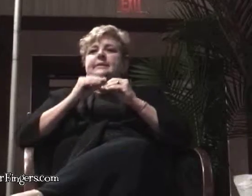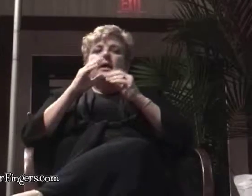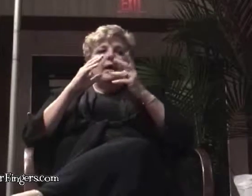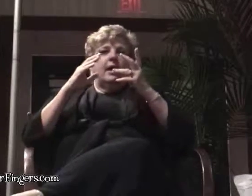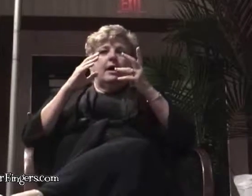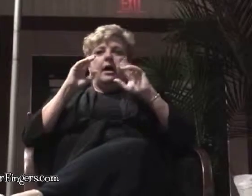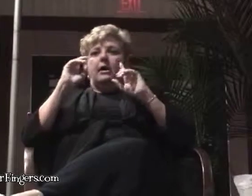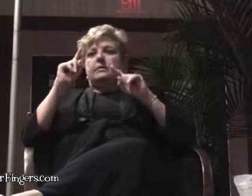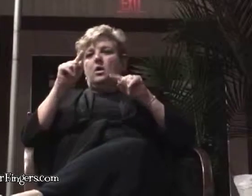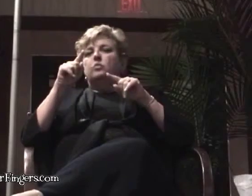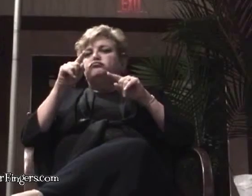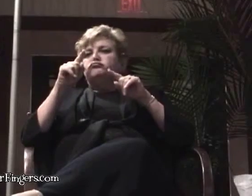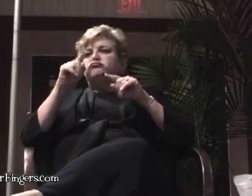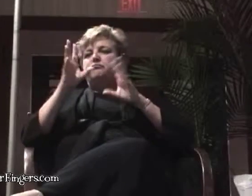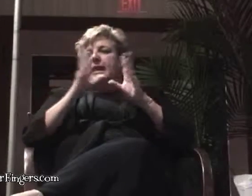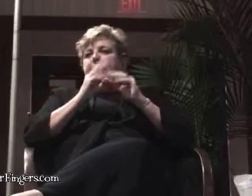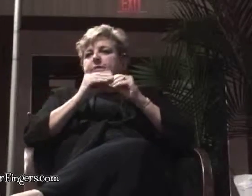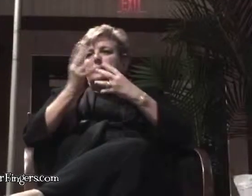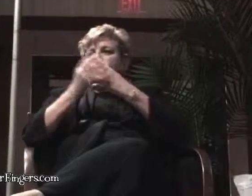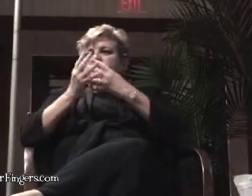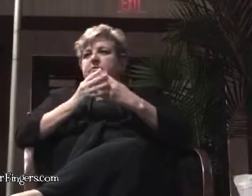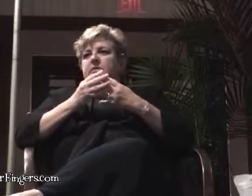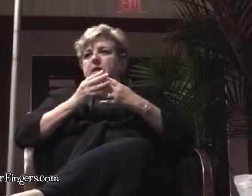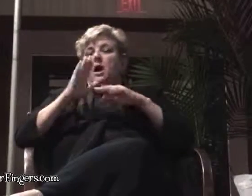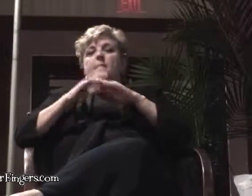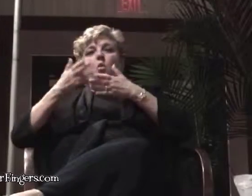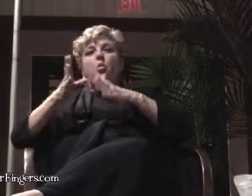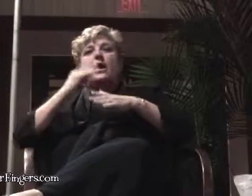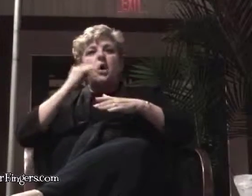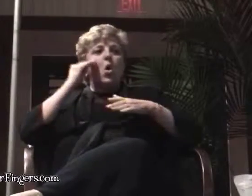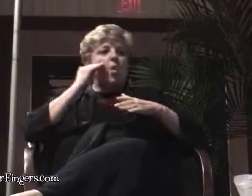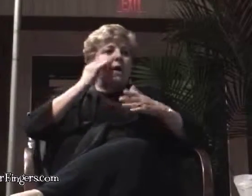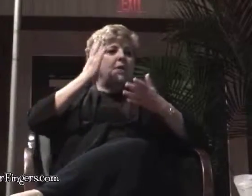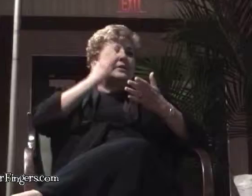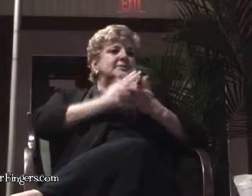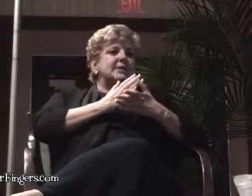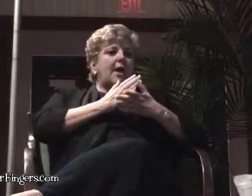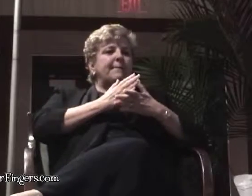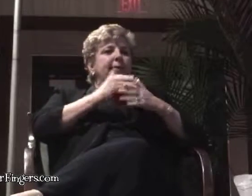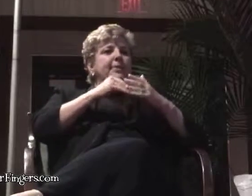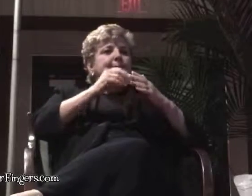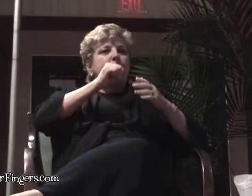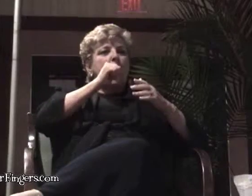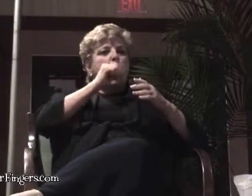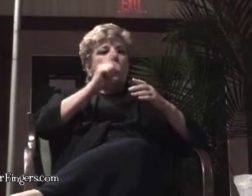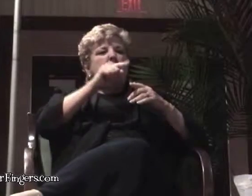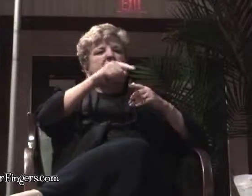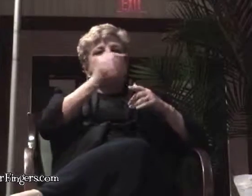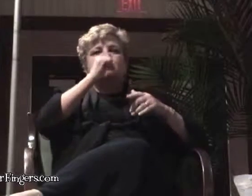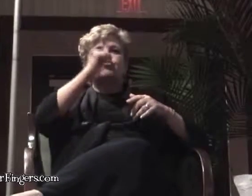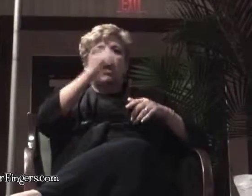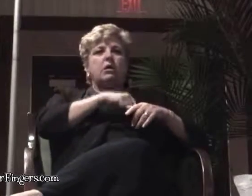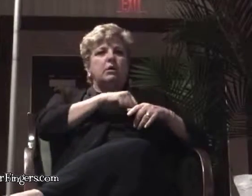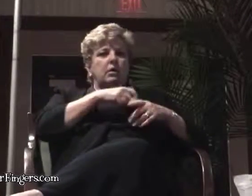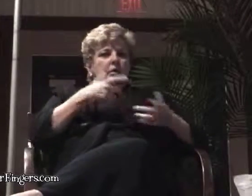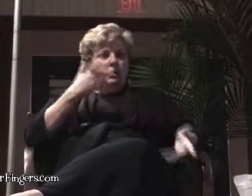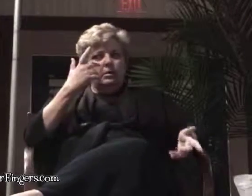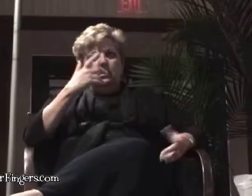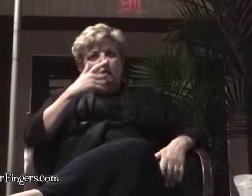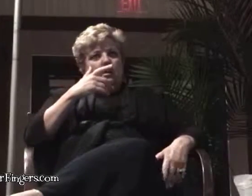every week, take a meeting. And on the way home, I'd stop at the little country tavern where he'd be drunk. Because he's been barred from every tavern in Oklahoma City. He has to go out of